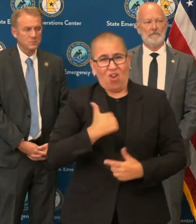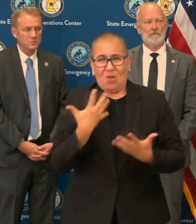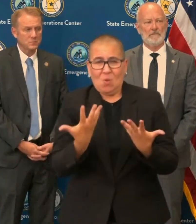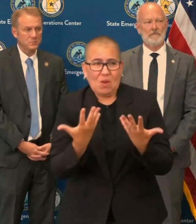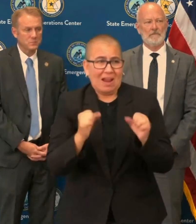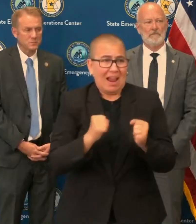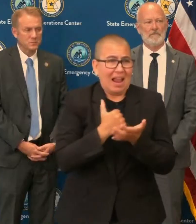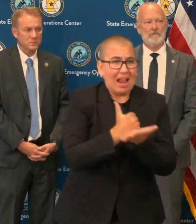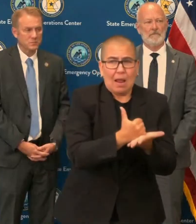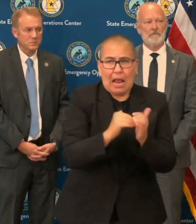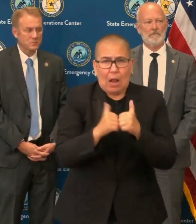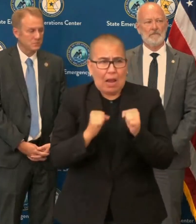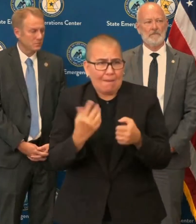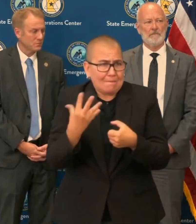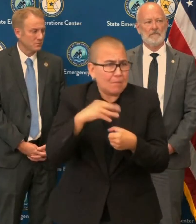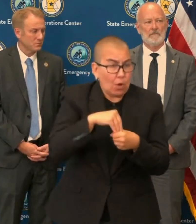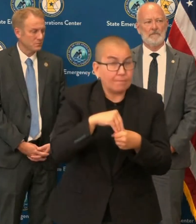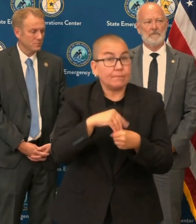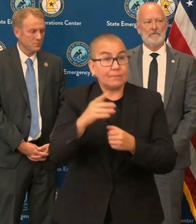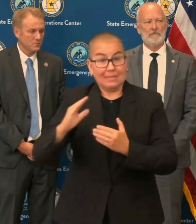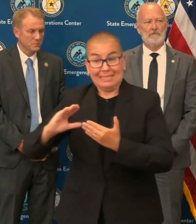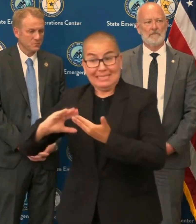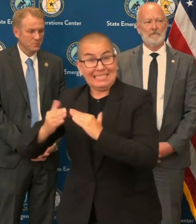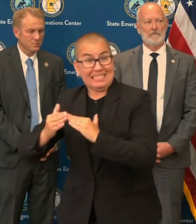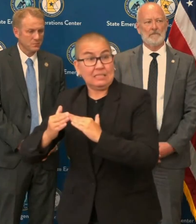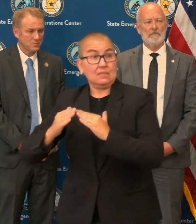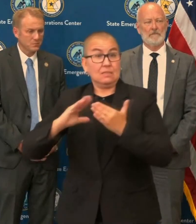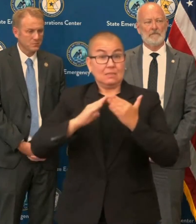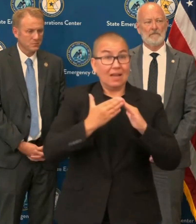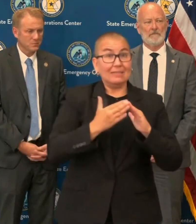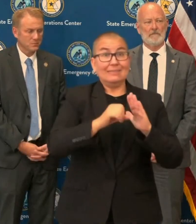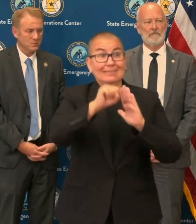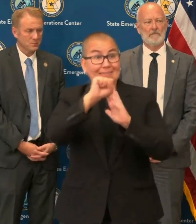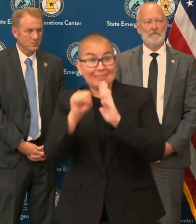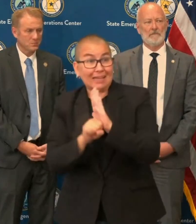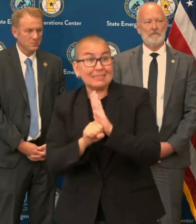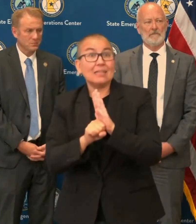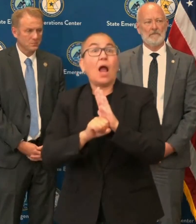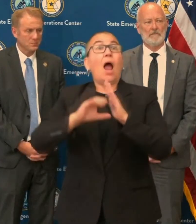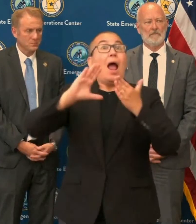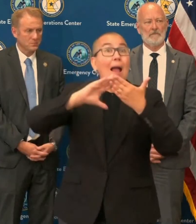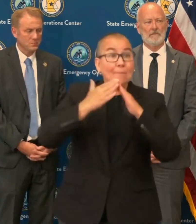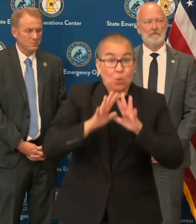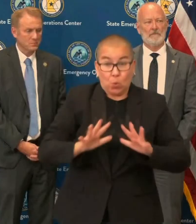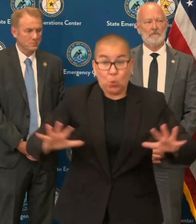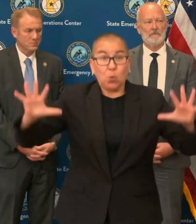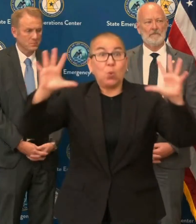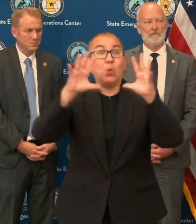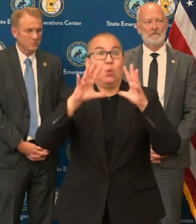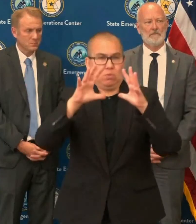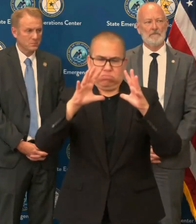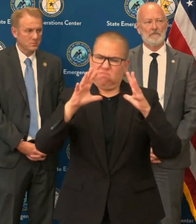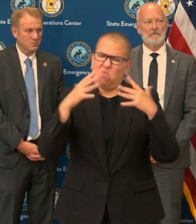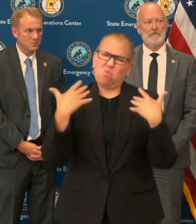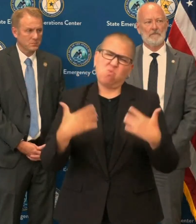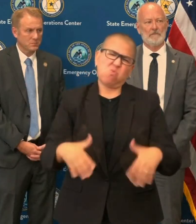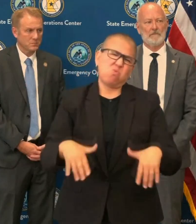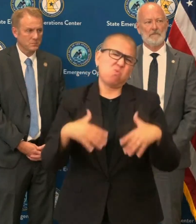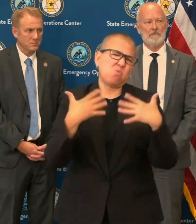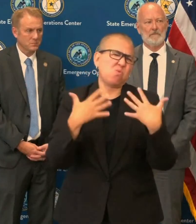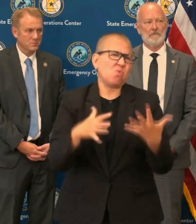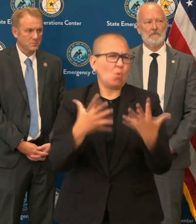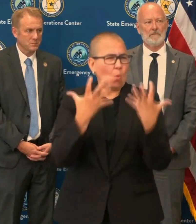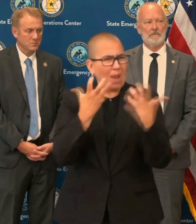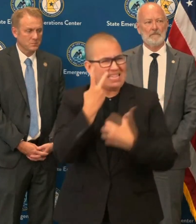a city, but as a state, as a community, we're very much going to come together. We're going to see this